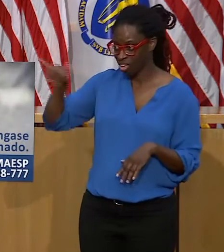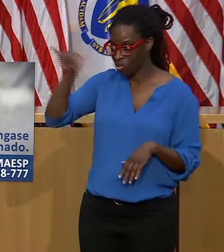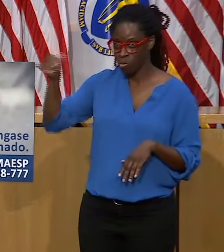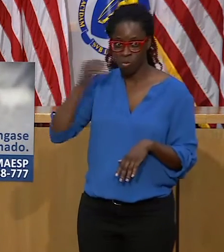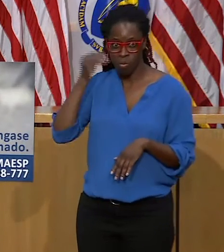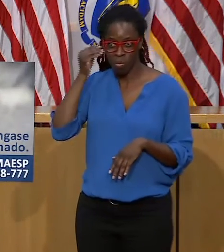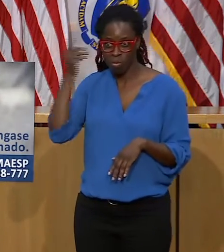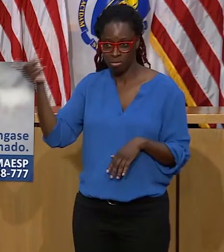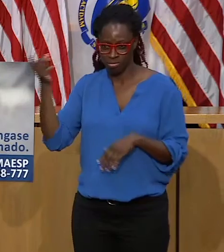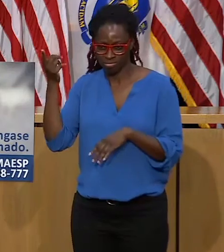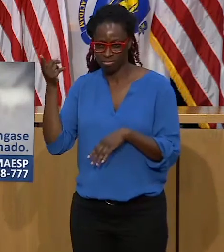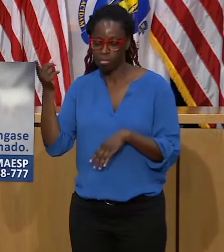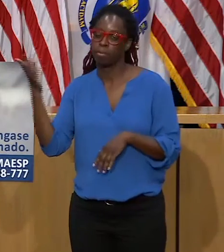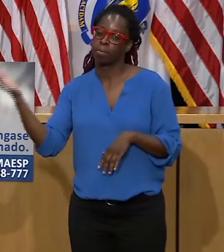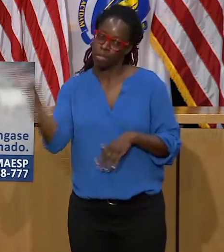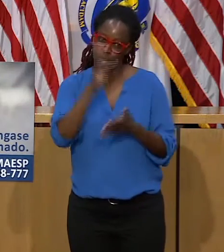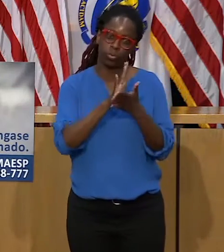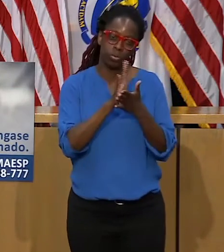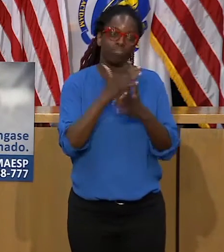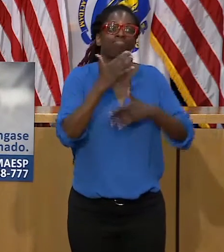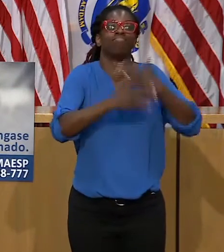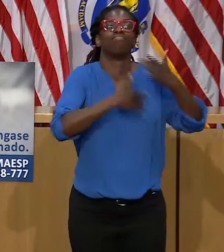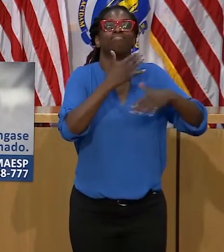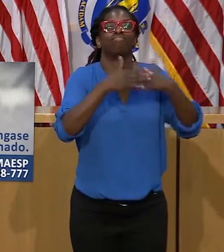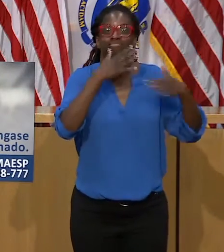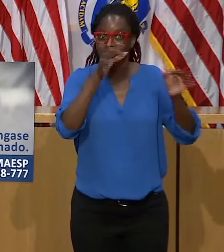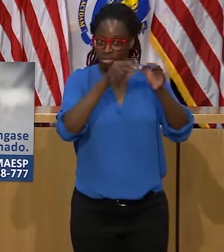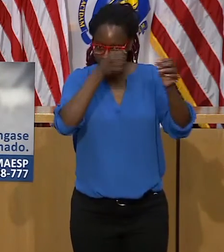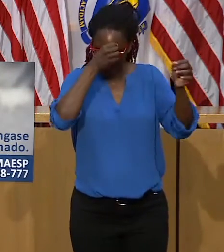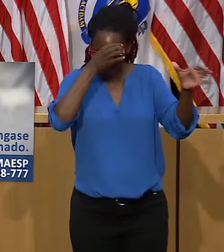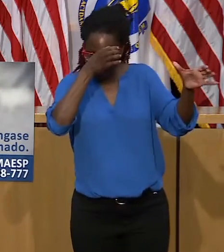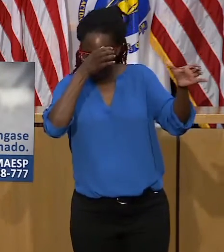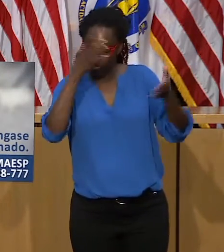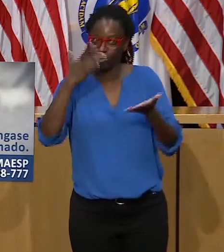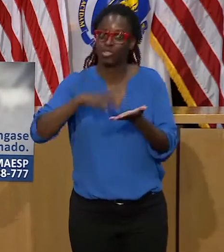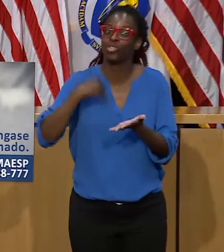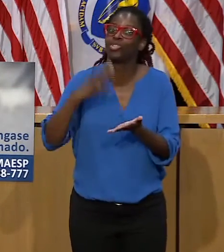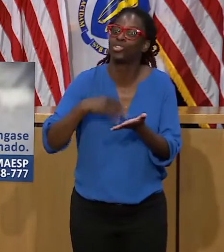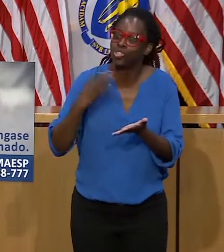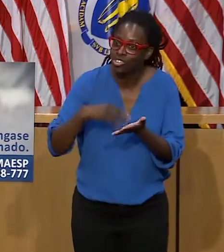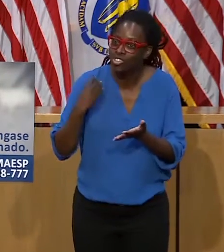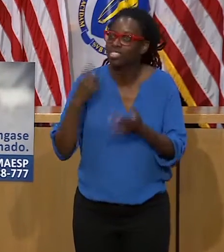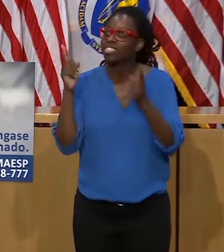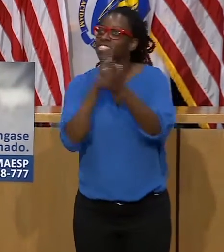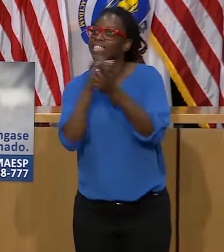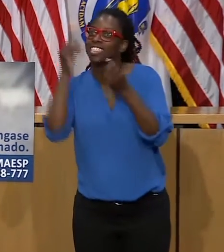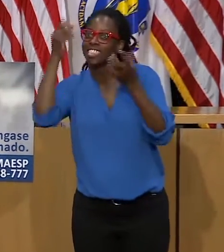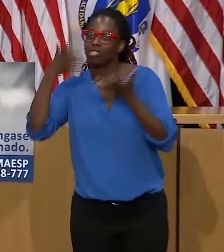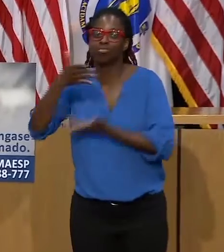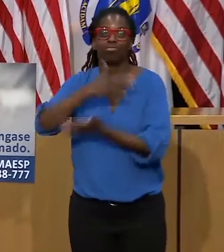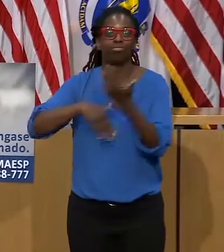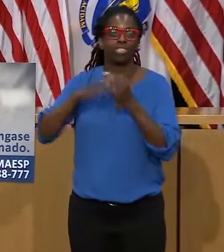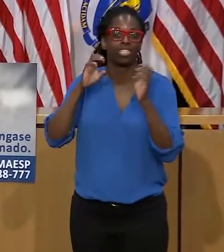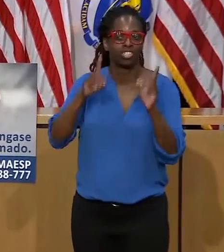to grow and succeed here in our Commonwealth. I would now like to turn it over to Commissioner Riley.